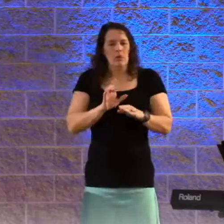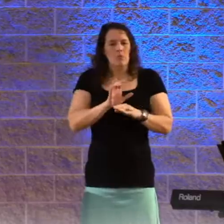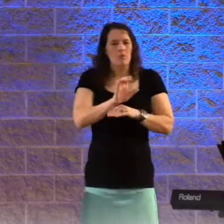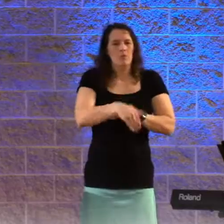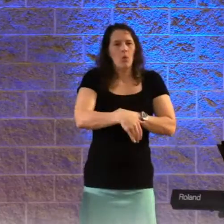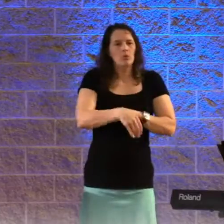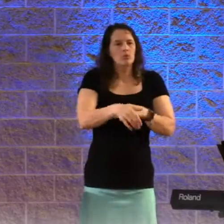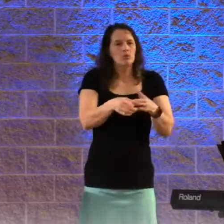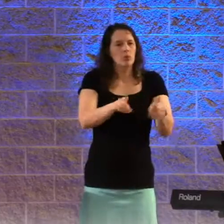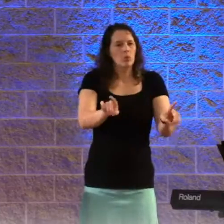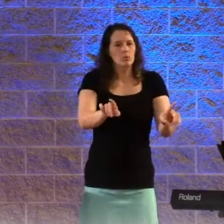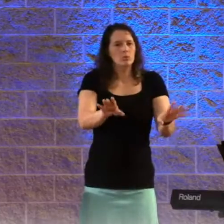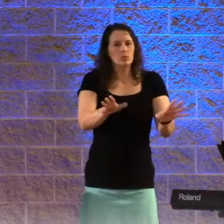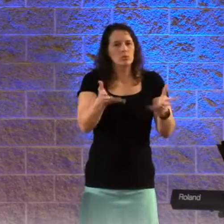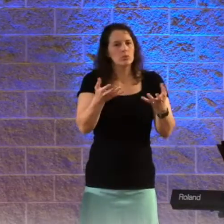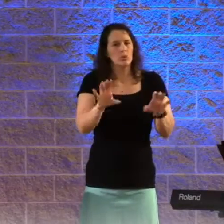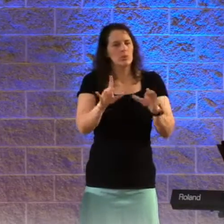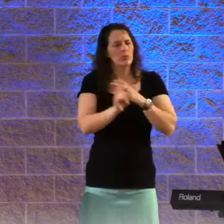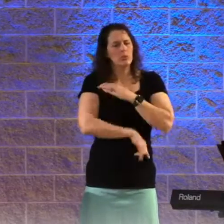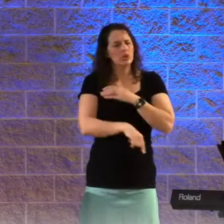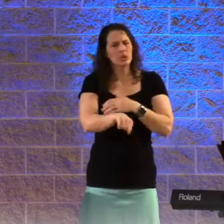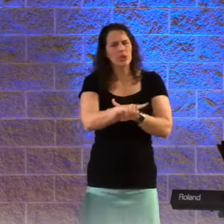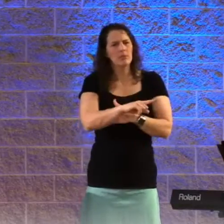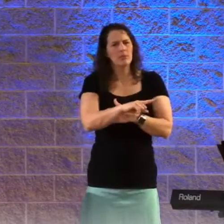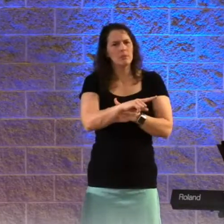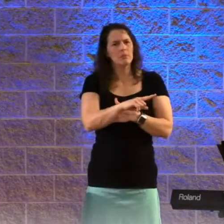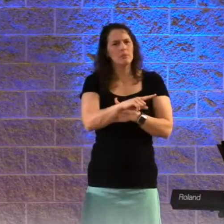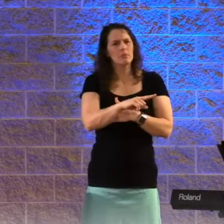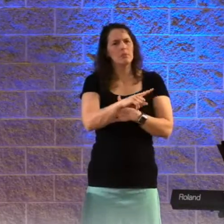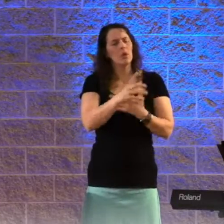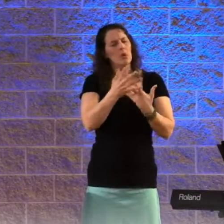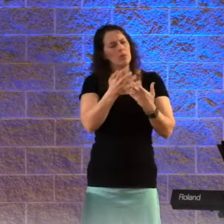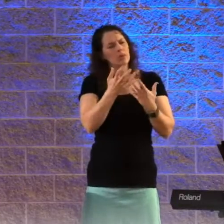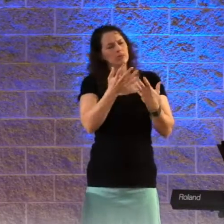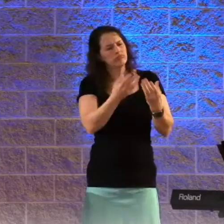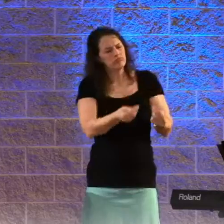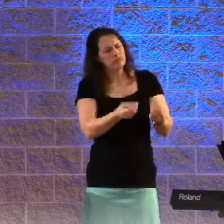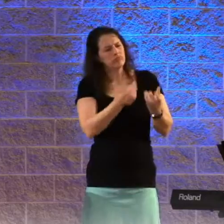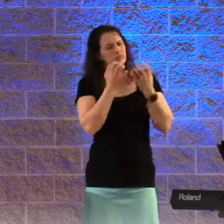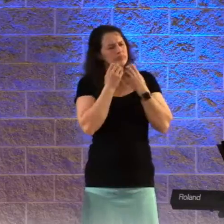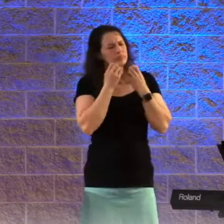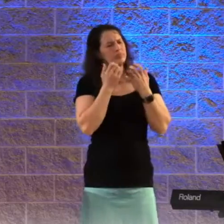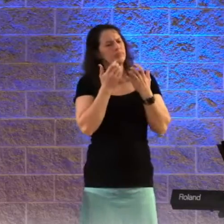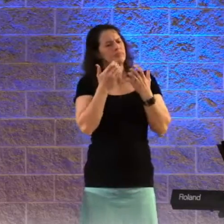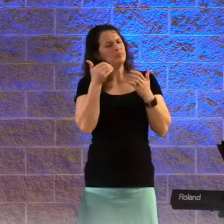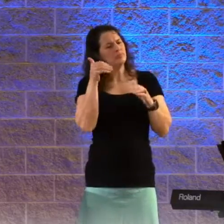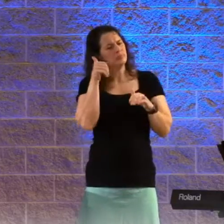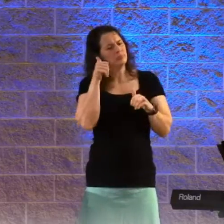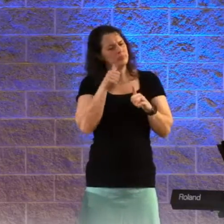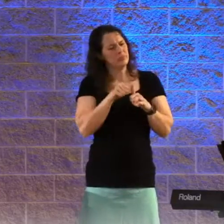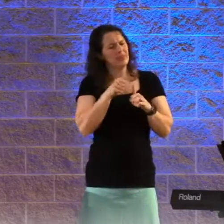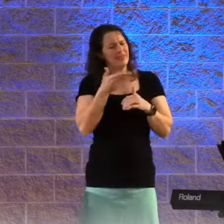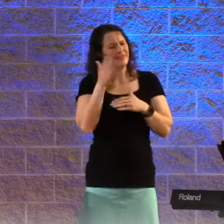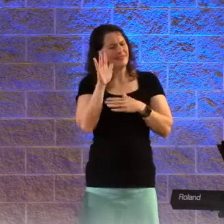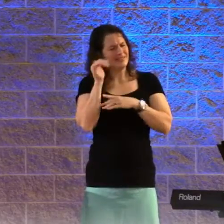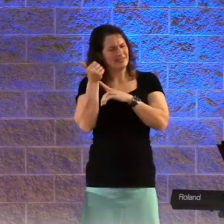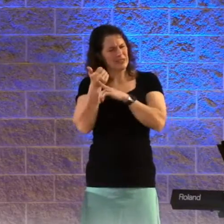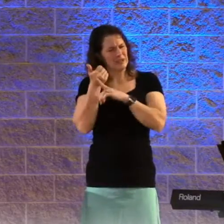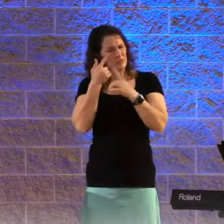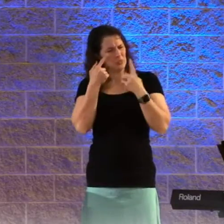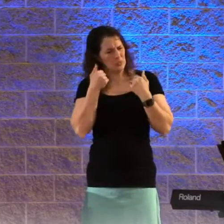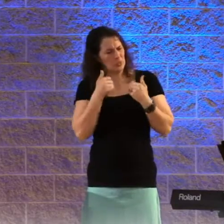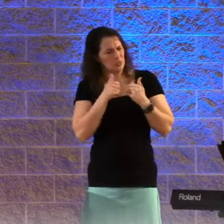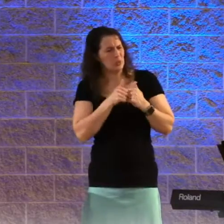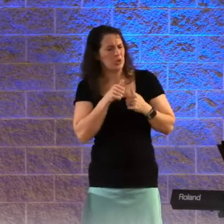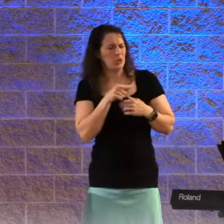imposed upon them. I want to be gracious with you and remind you that God weeps with you. And